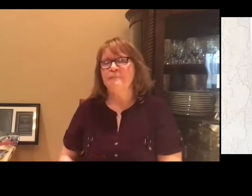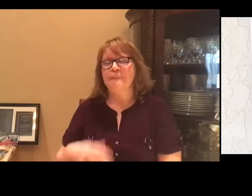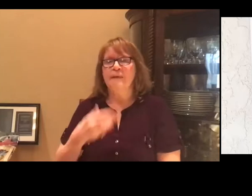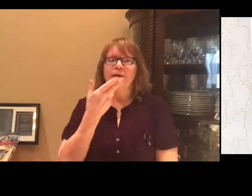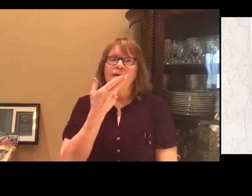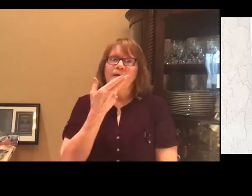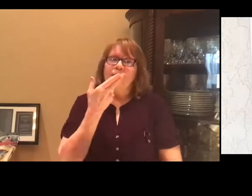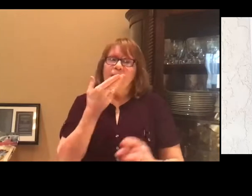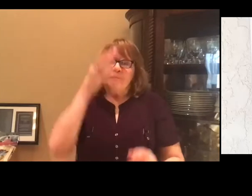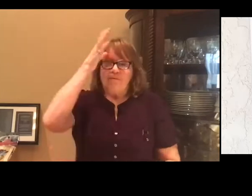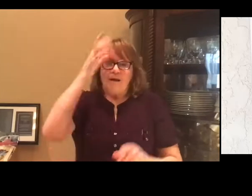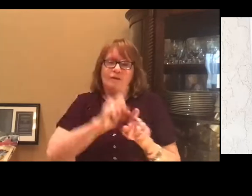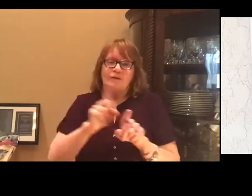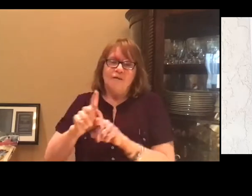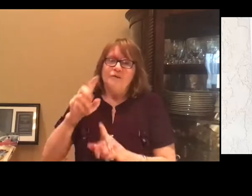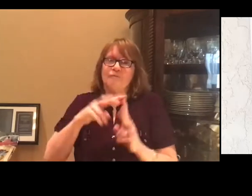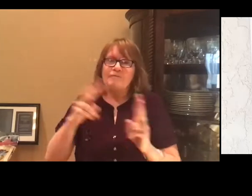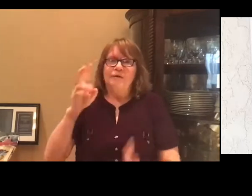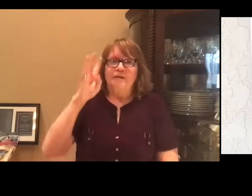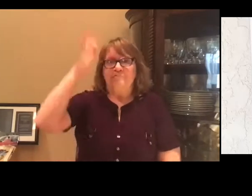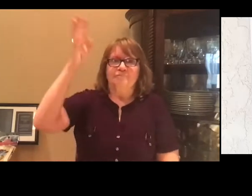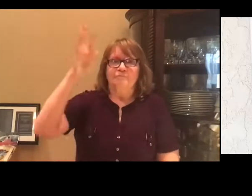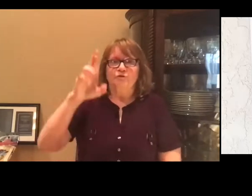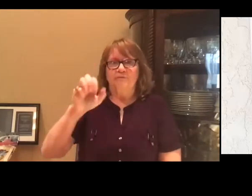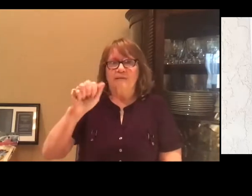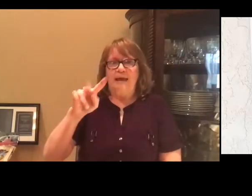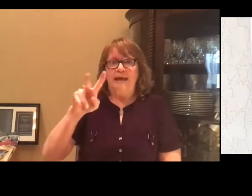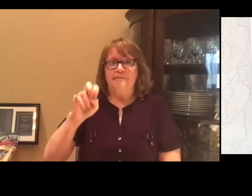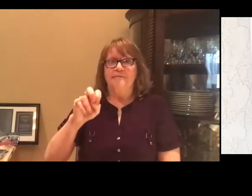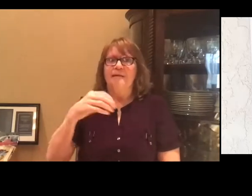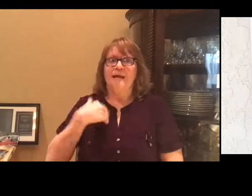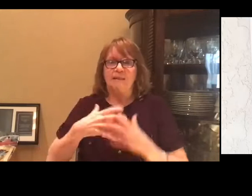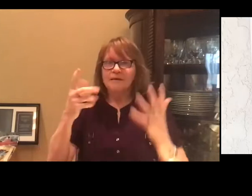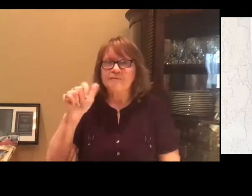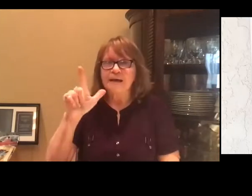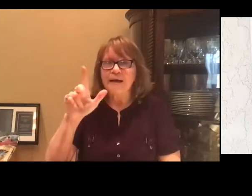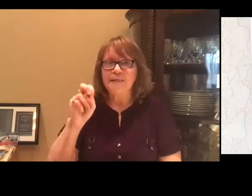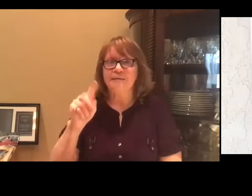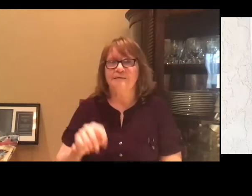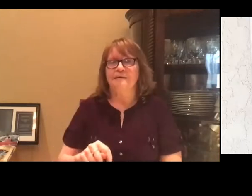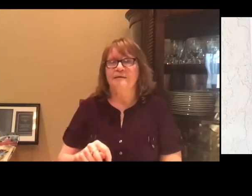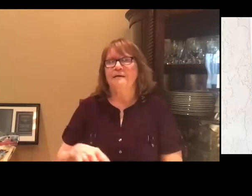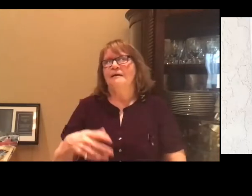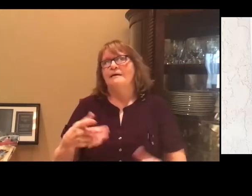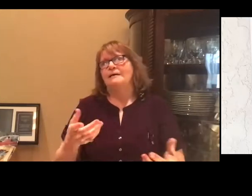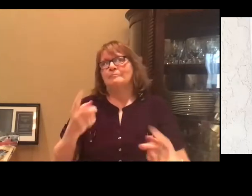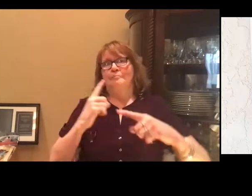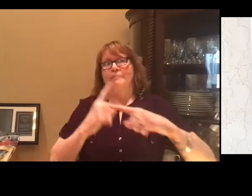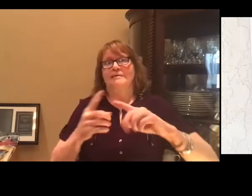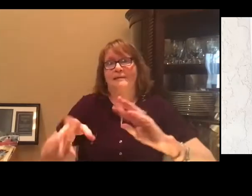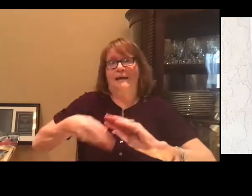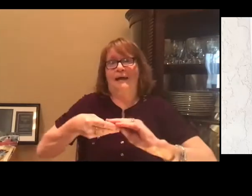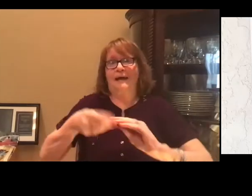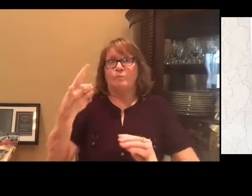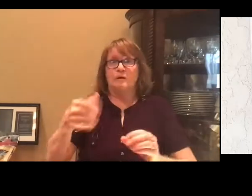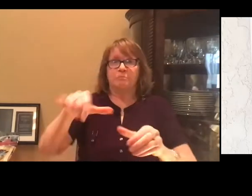Give the man a scotch and he could write a great speech or introduction for somebody, or write